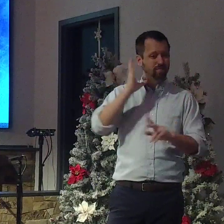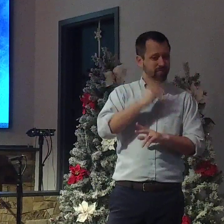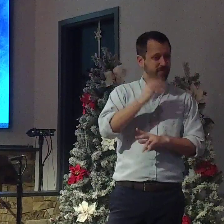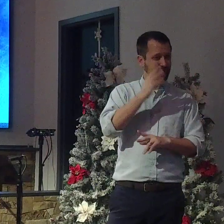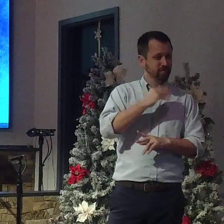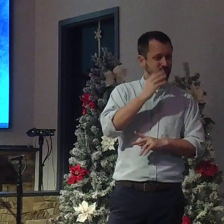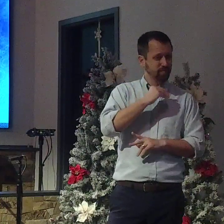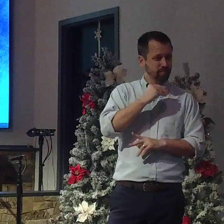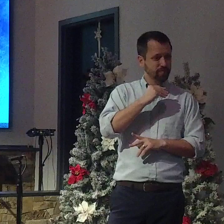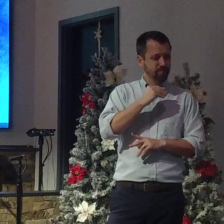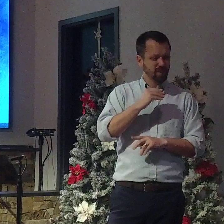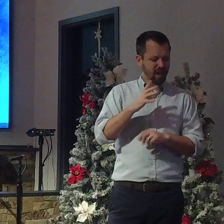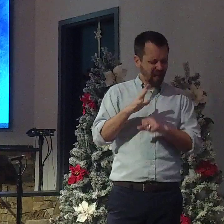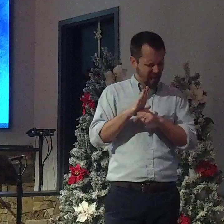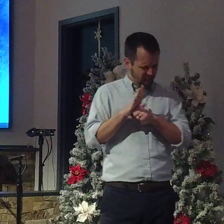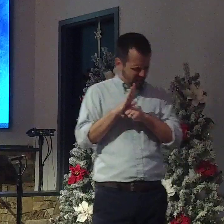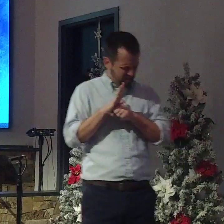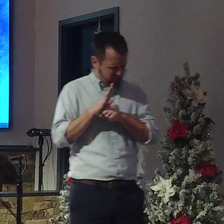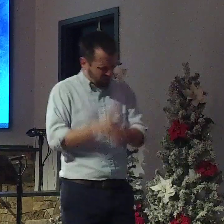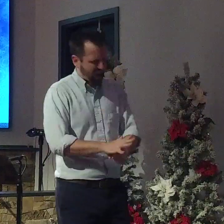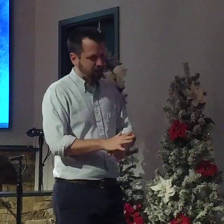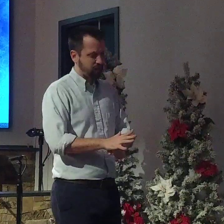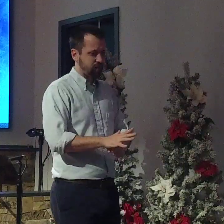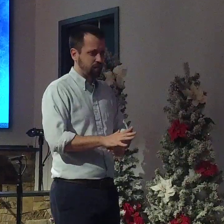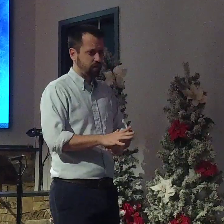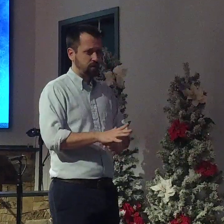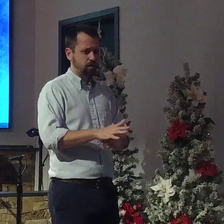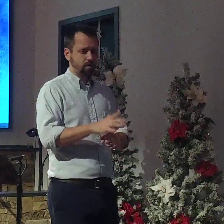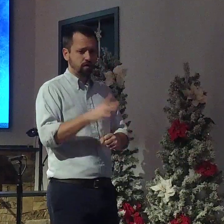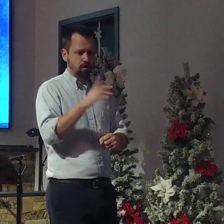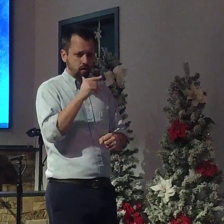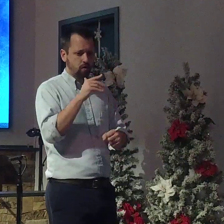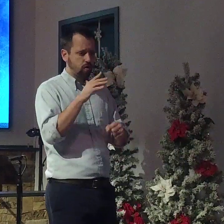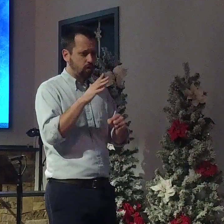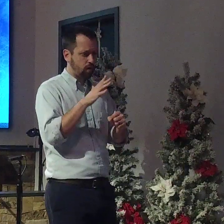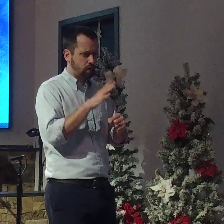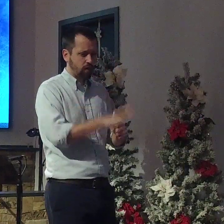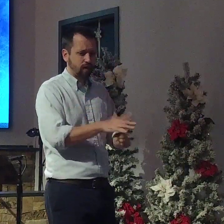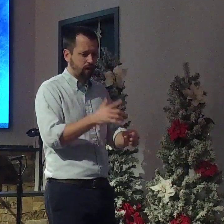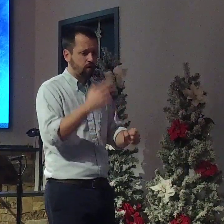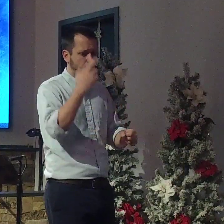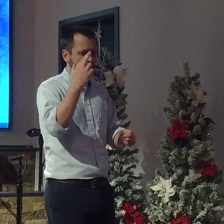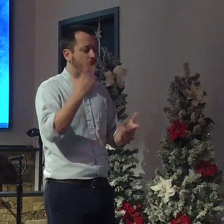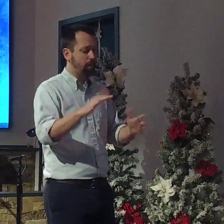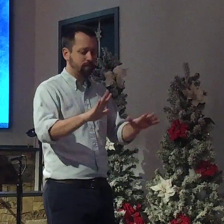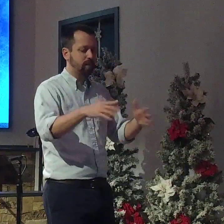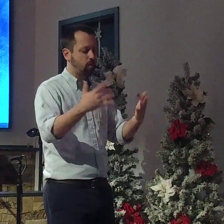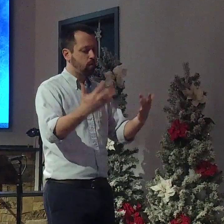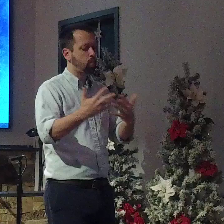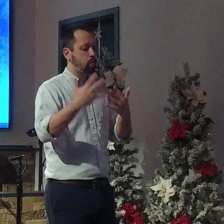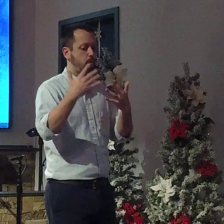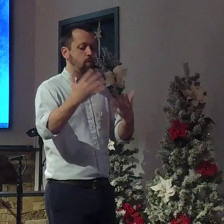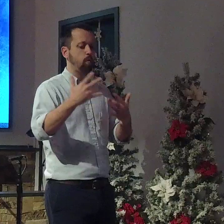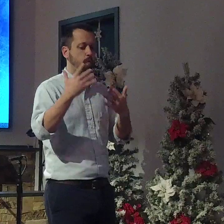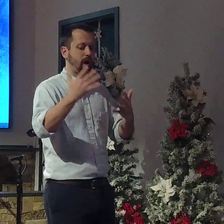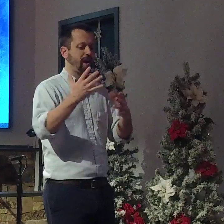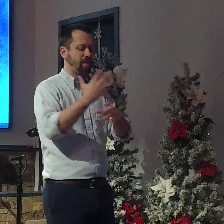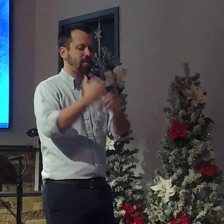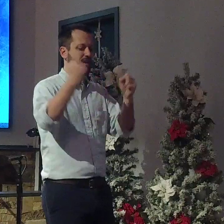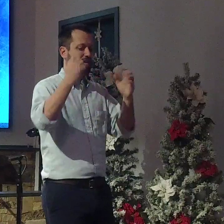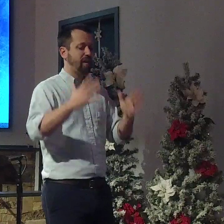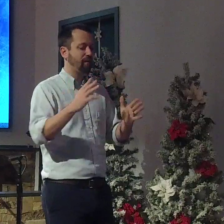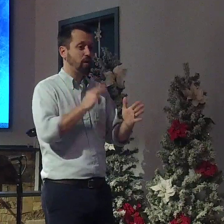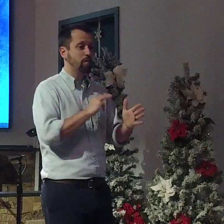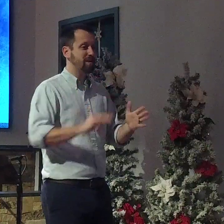Christmas? Yeah. It is my favorite time of the year. It's a time to celebrate. Some families have different traditions. They